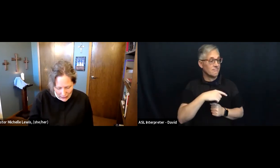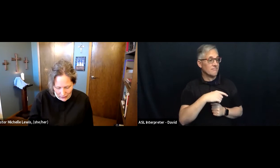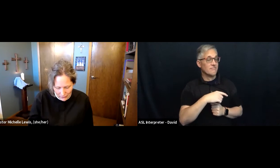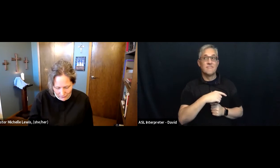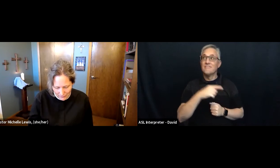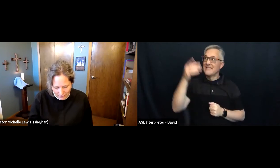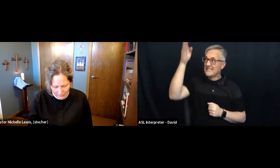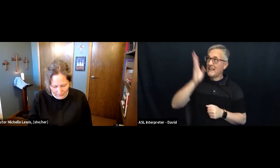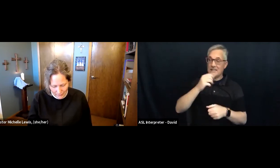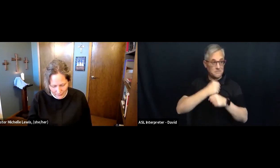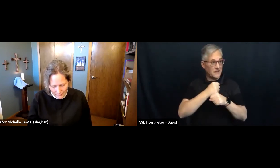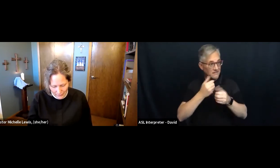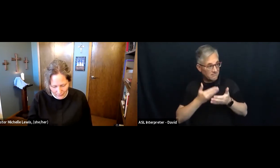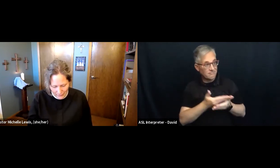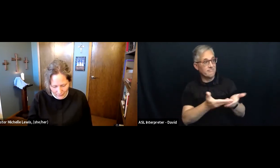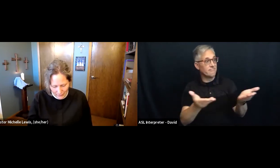in pain.